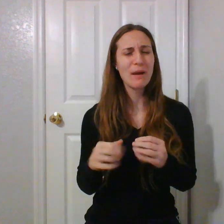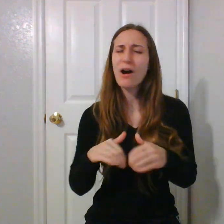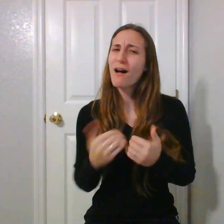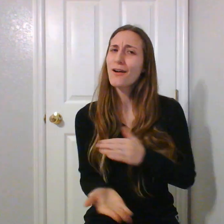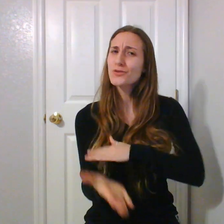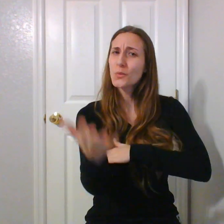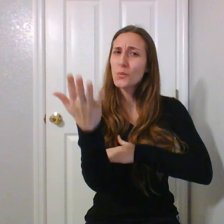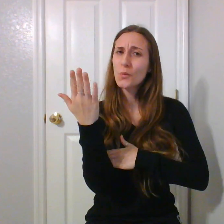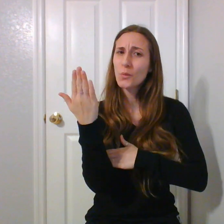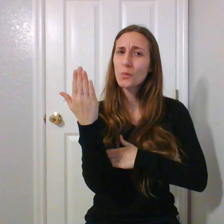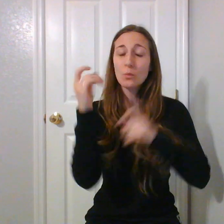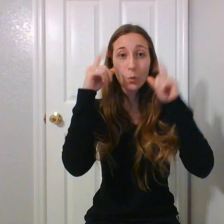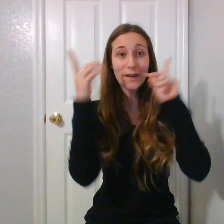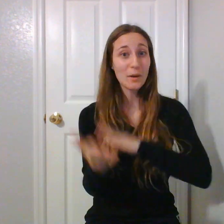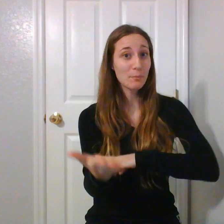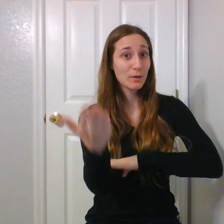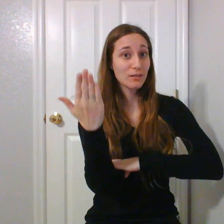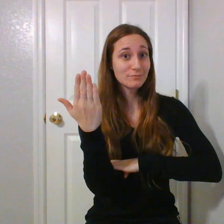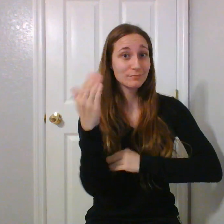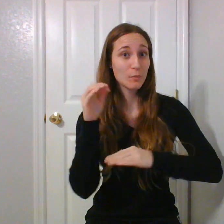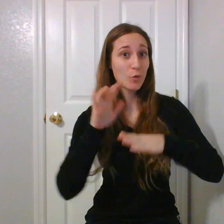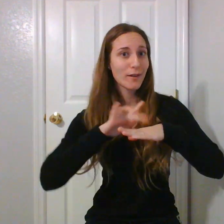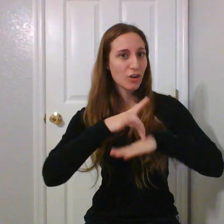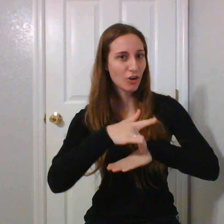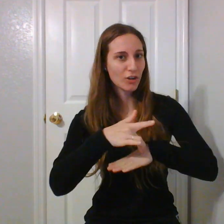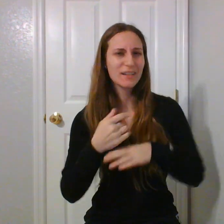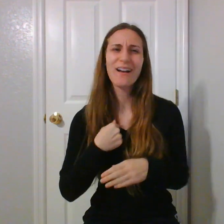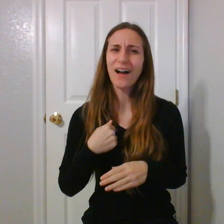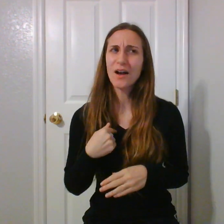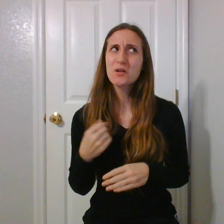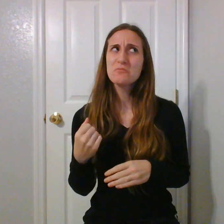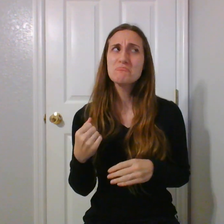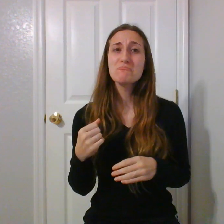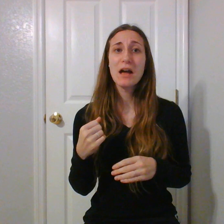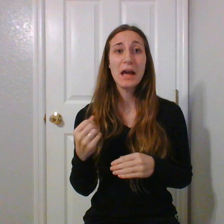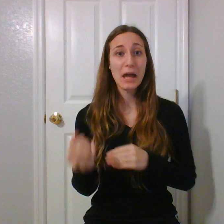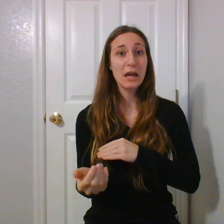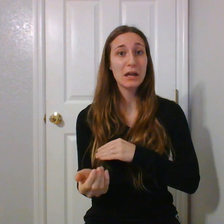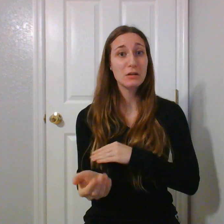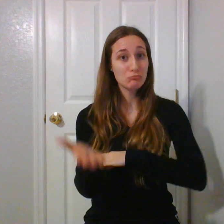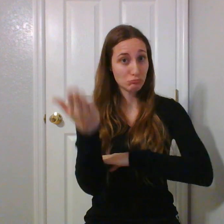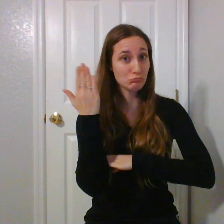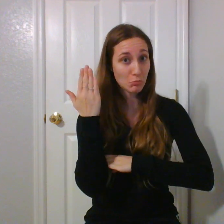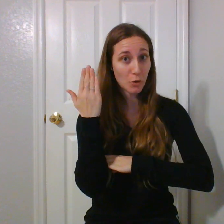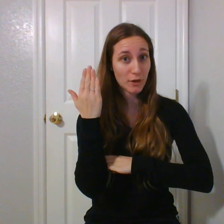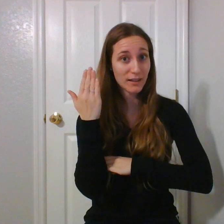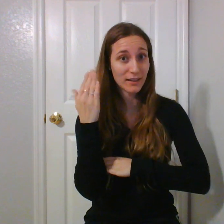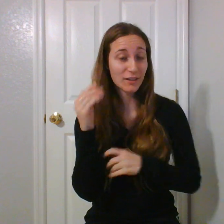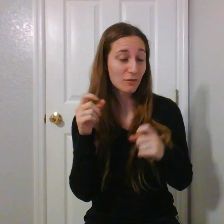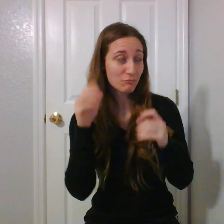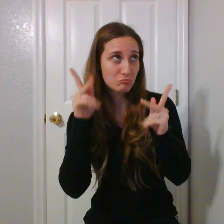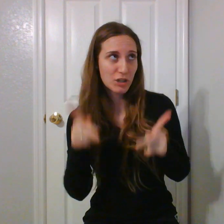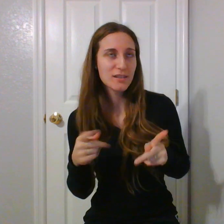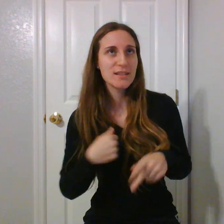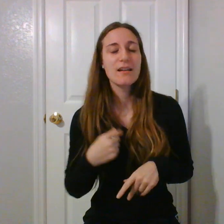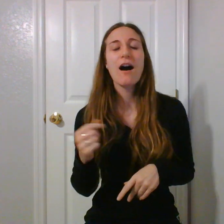morning person so I am actually a very morning person I wake up at five in the morning pretty much every single day of the week give or take one